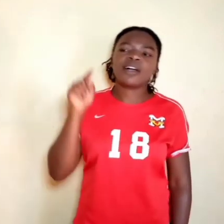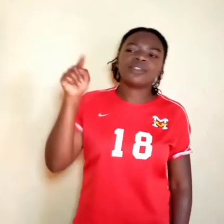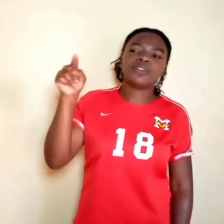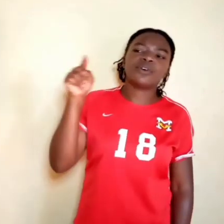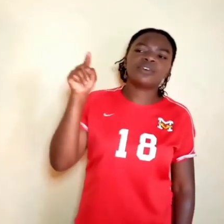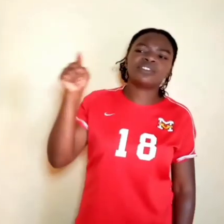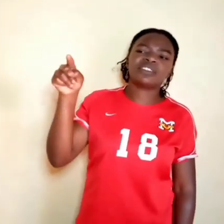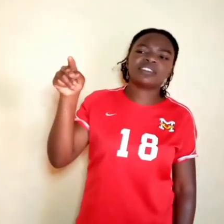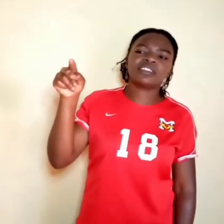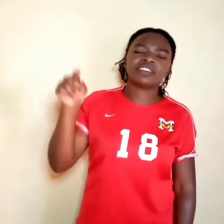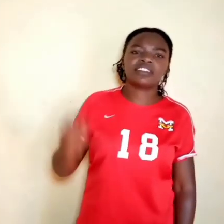those,